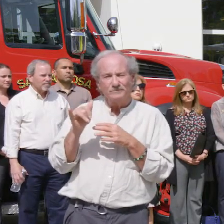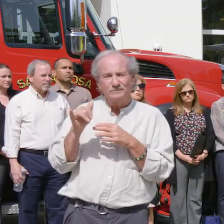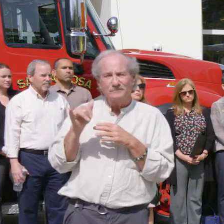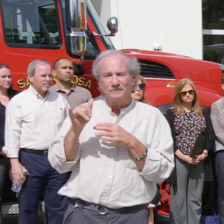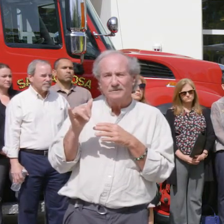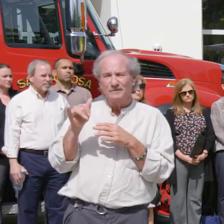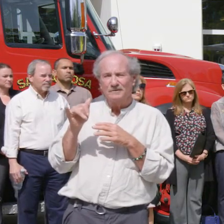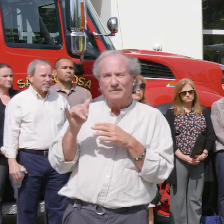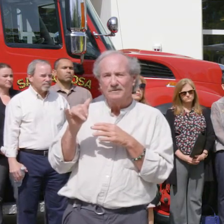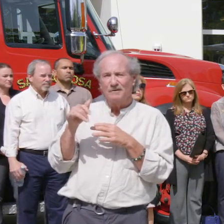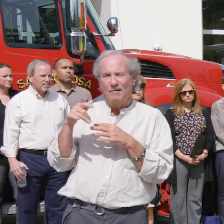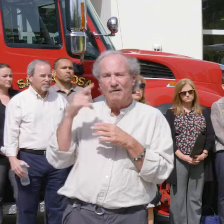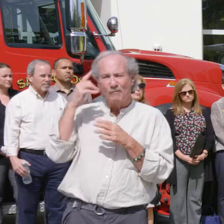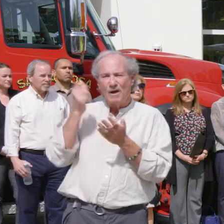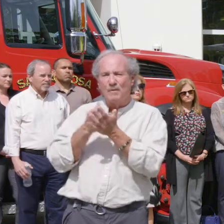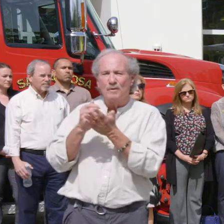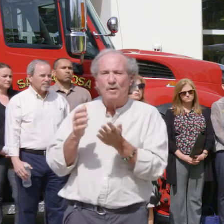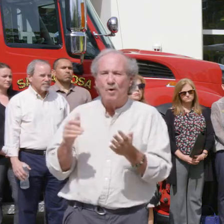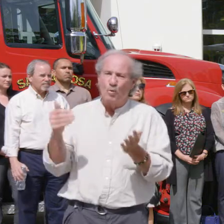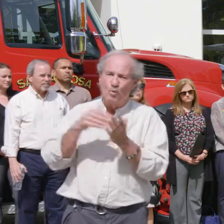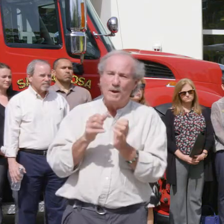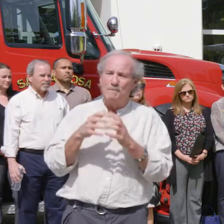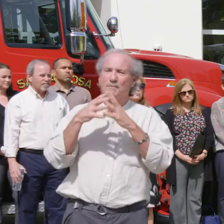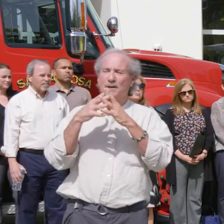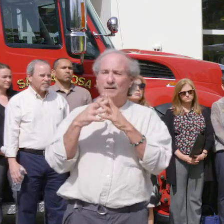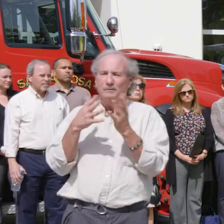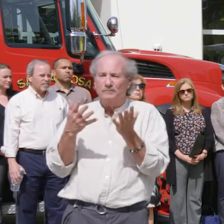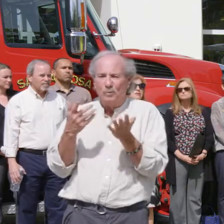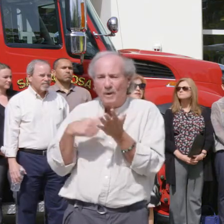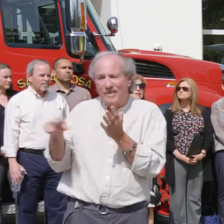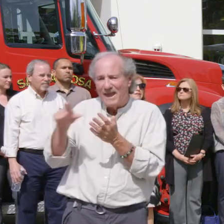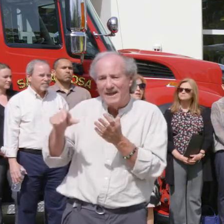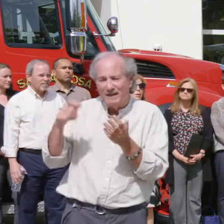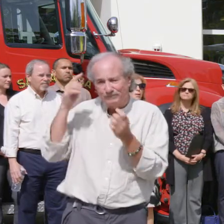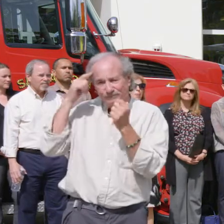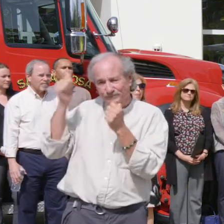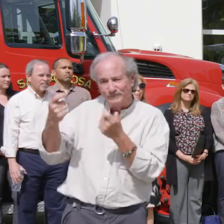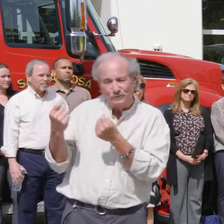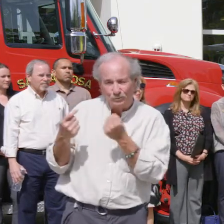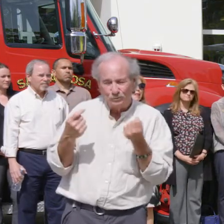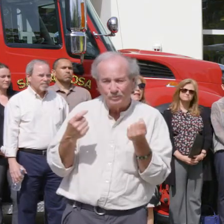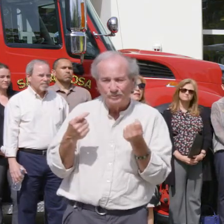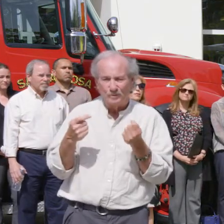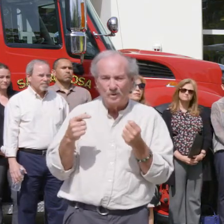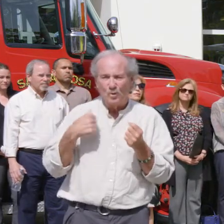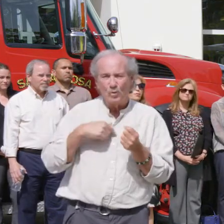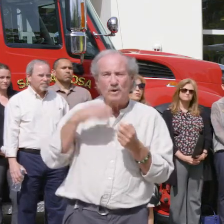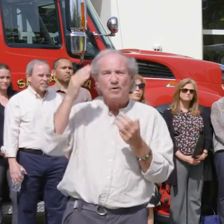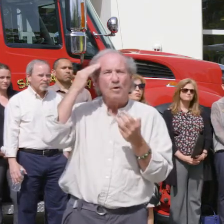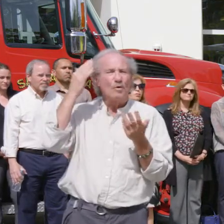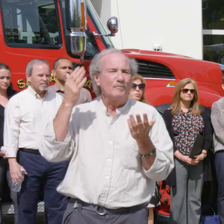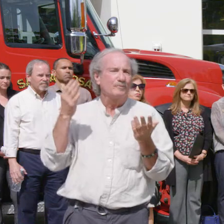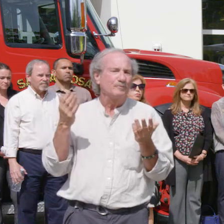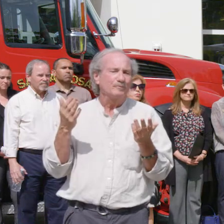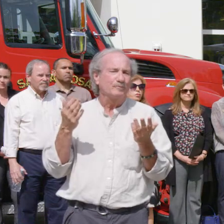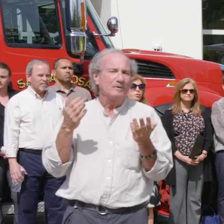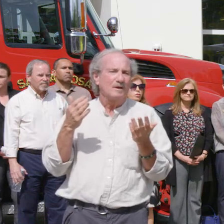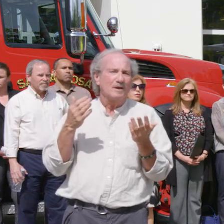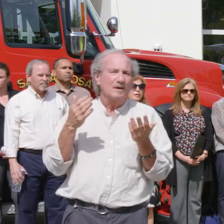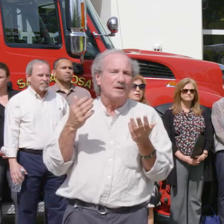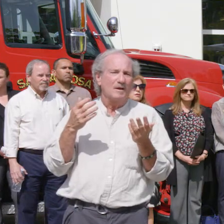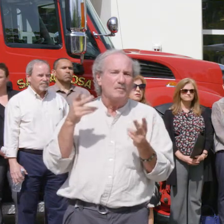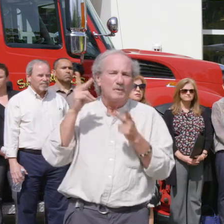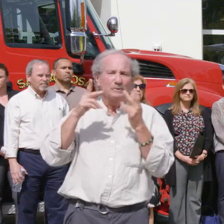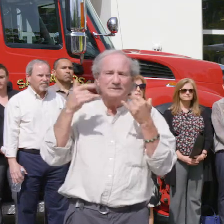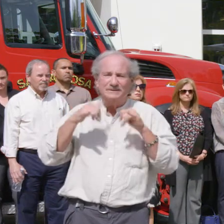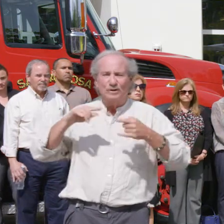getting them to rebuild or do whatever they choose to do in the recovery. We know emphatically that